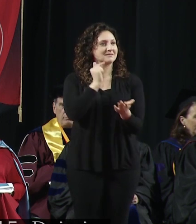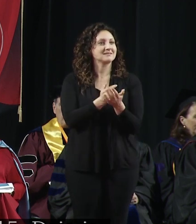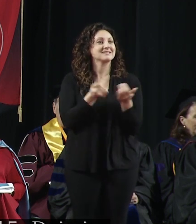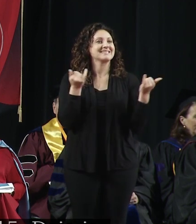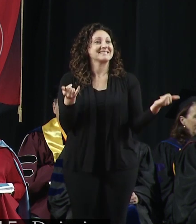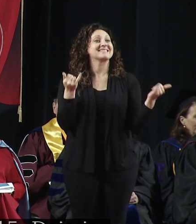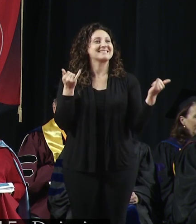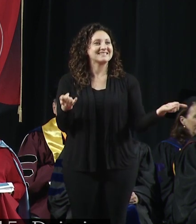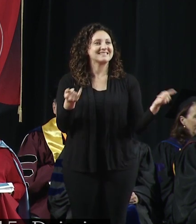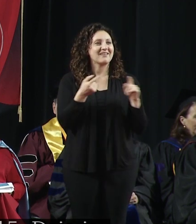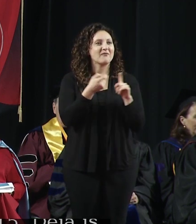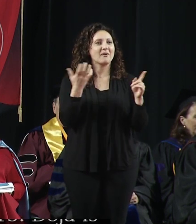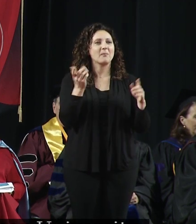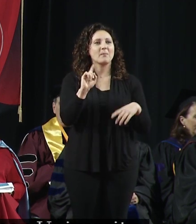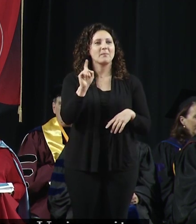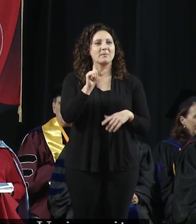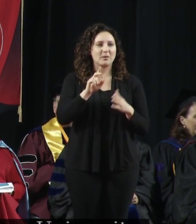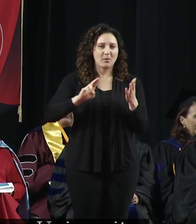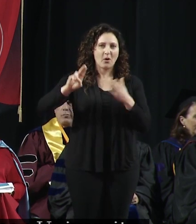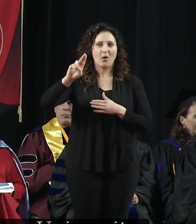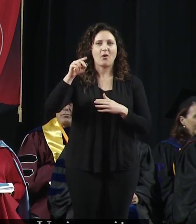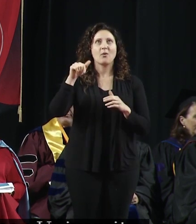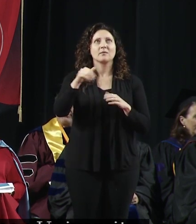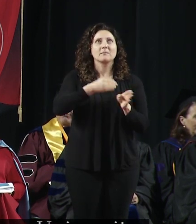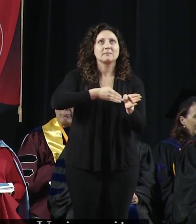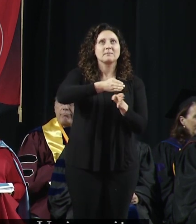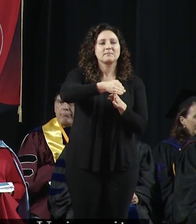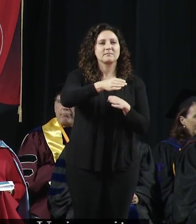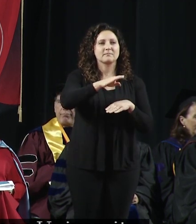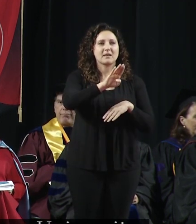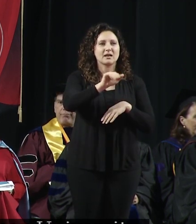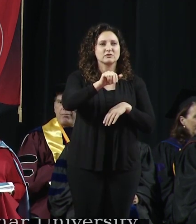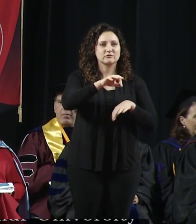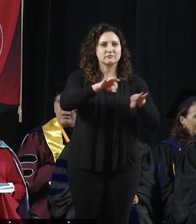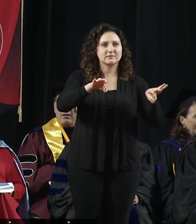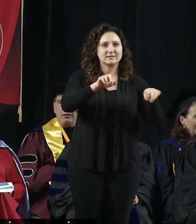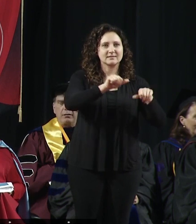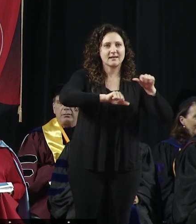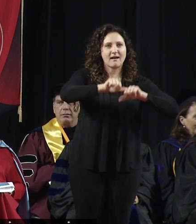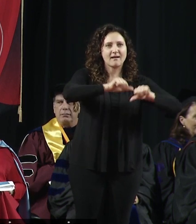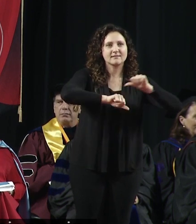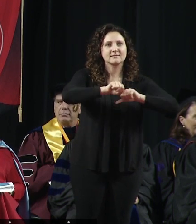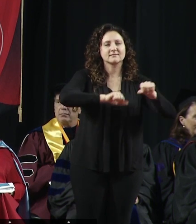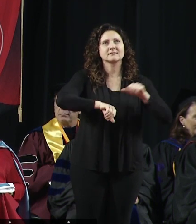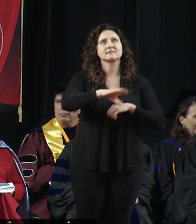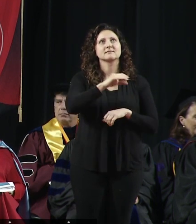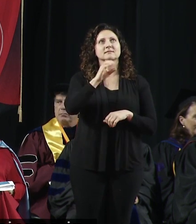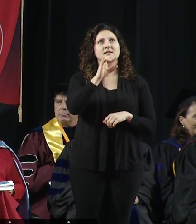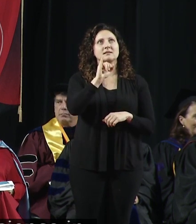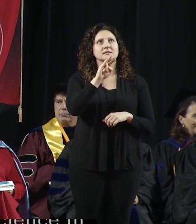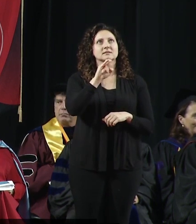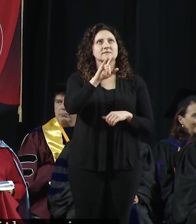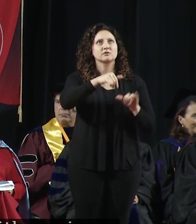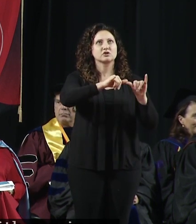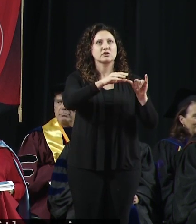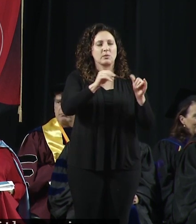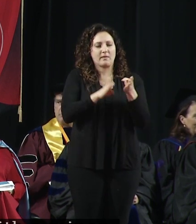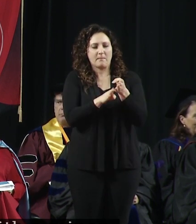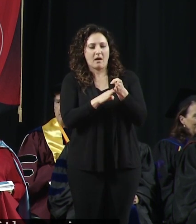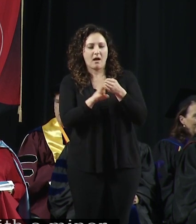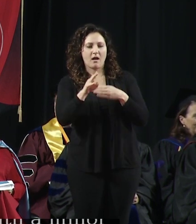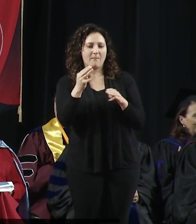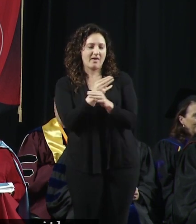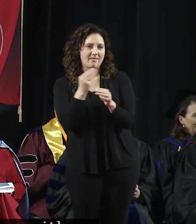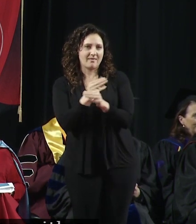today from Lamar University with a Bachelor's of Science in Civil Engineering with a minor in Mathematics. Along